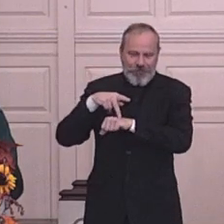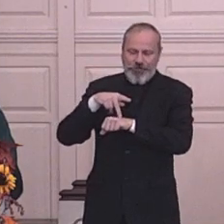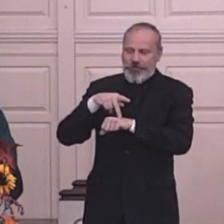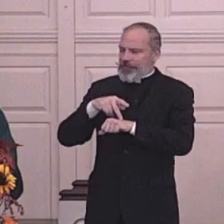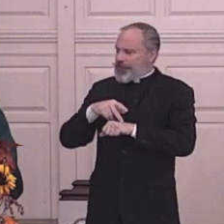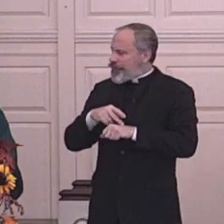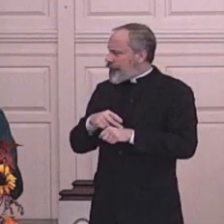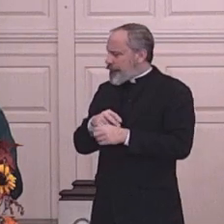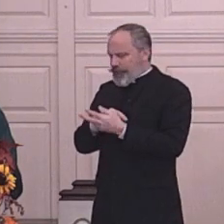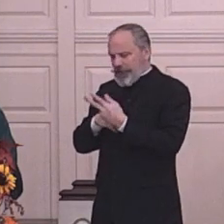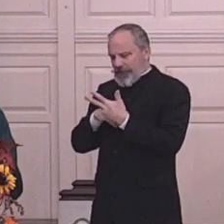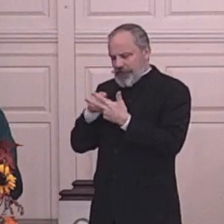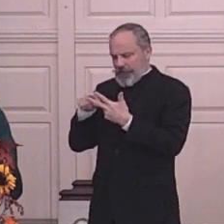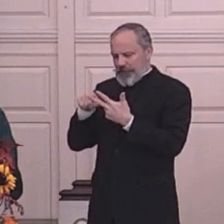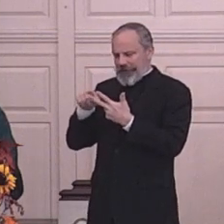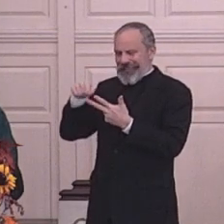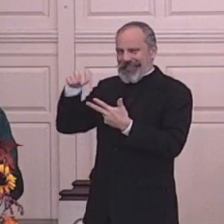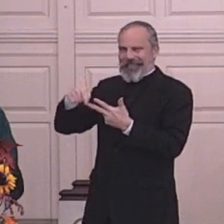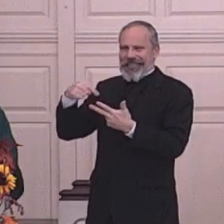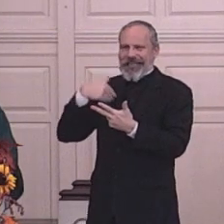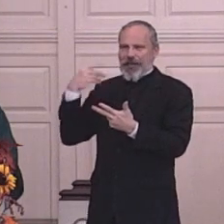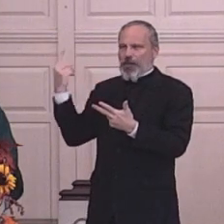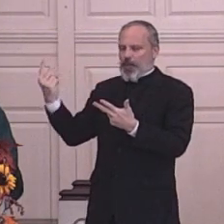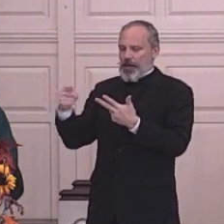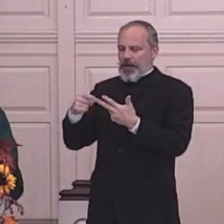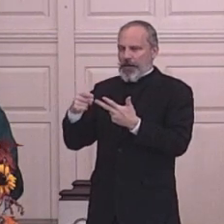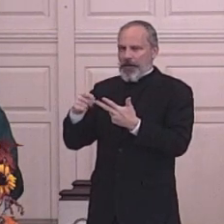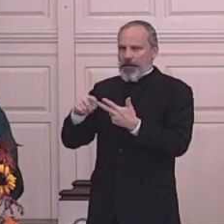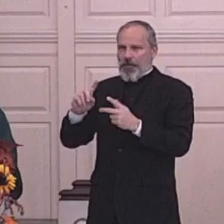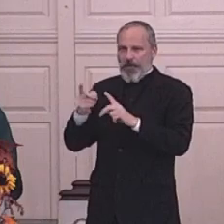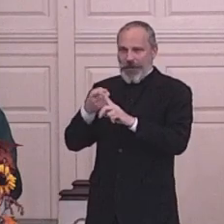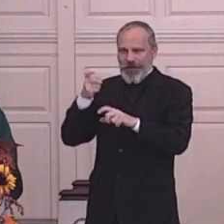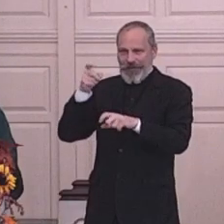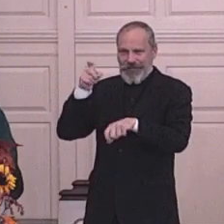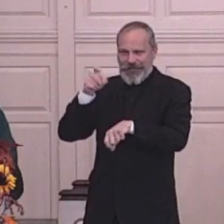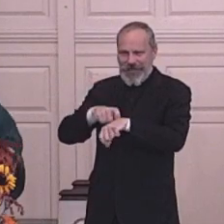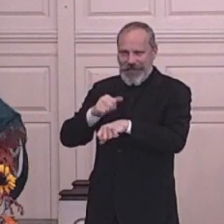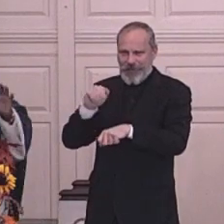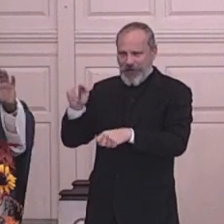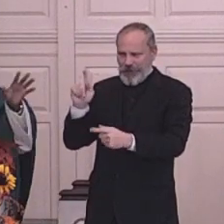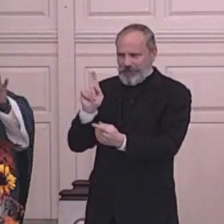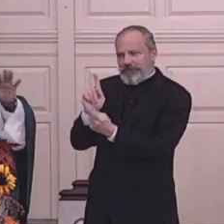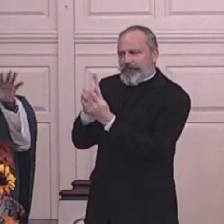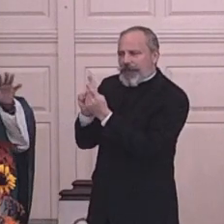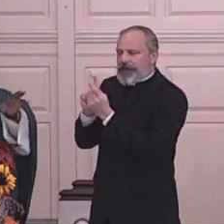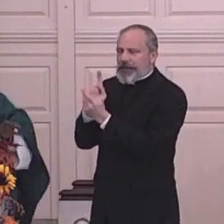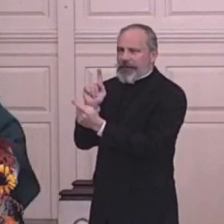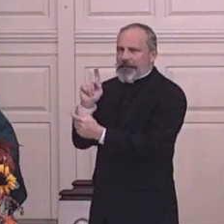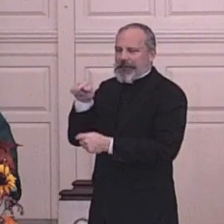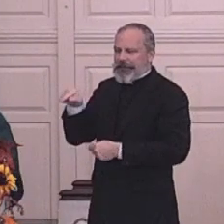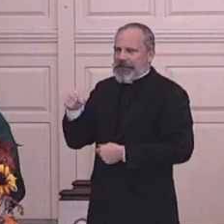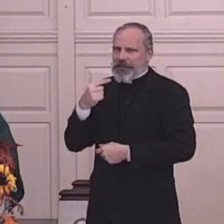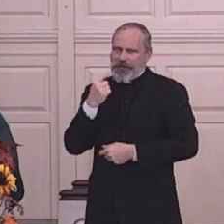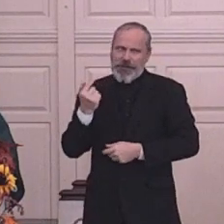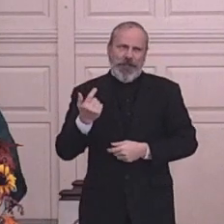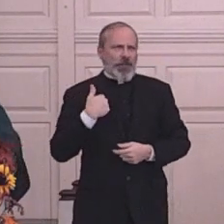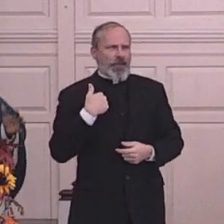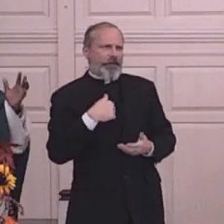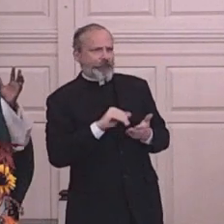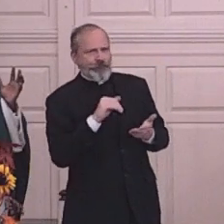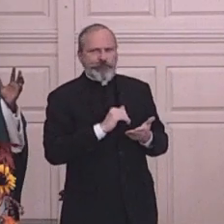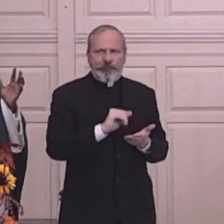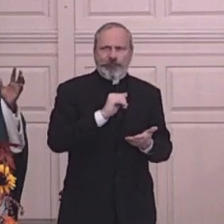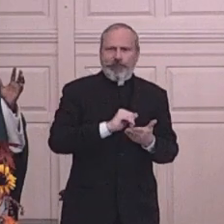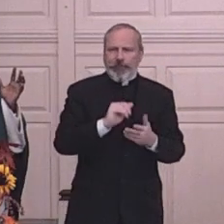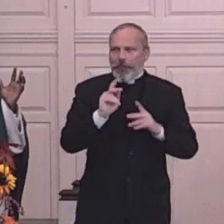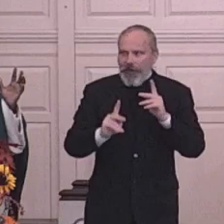this man who received one talent, when the time of settling accounts came, he was simply giving excuses. And there are people